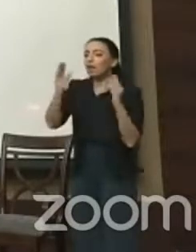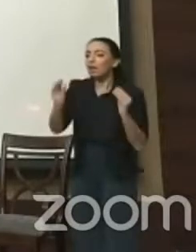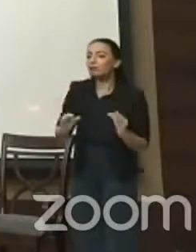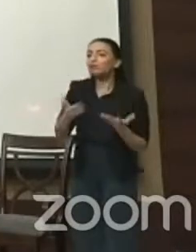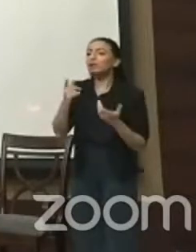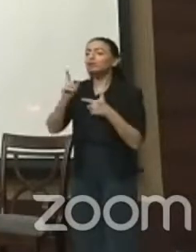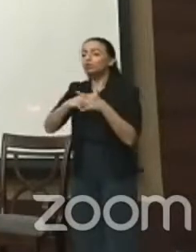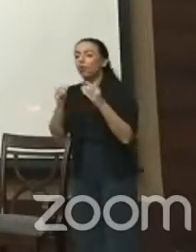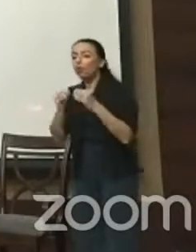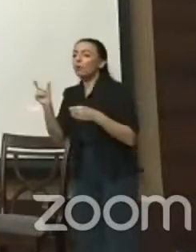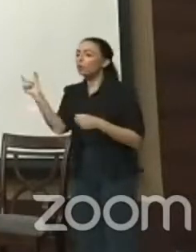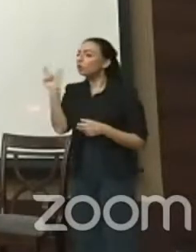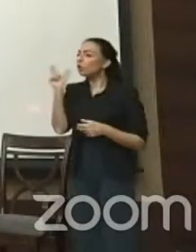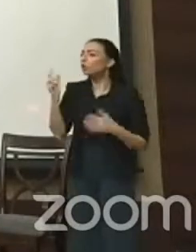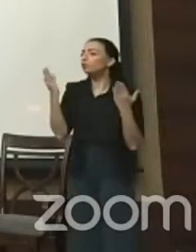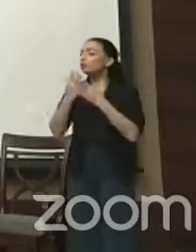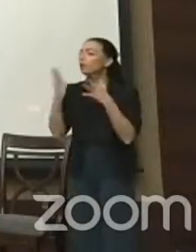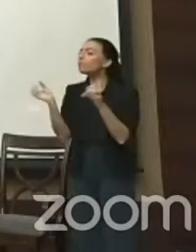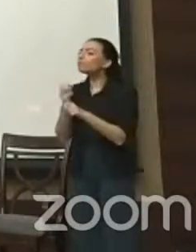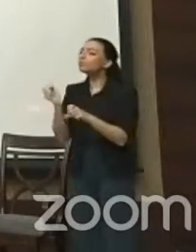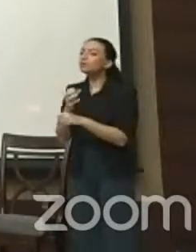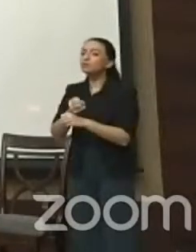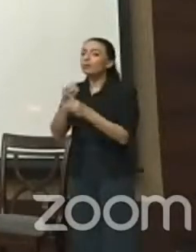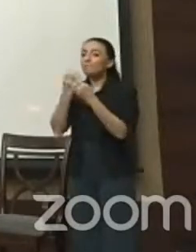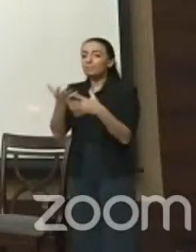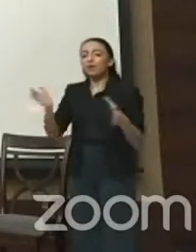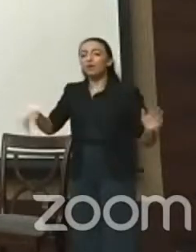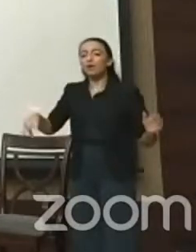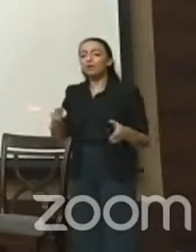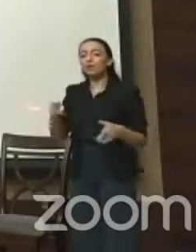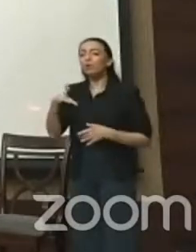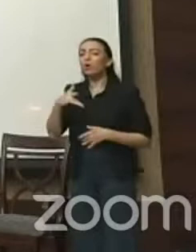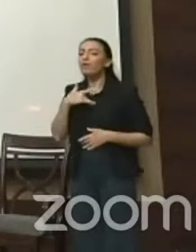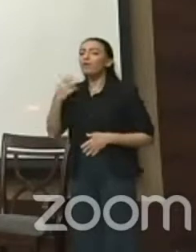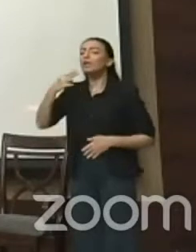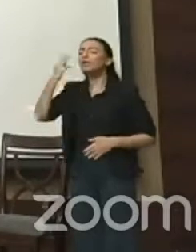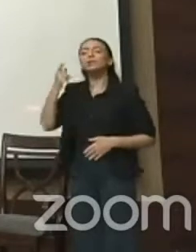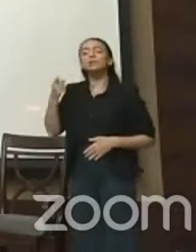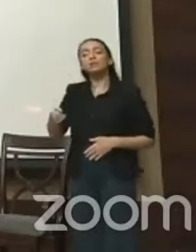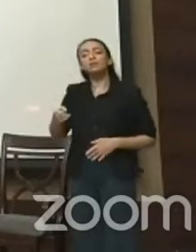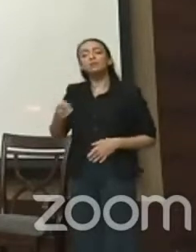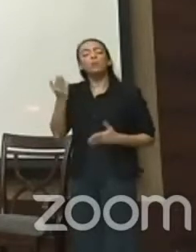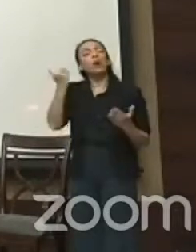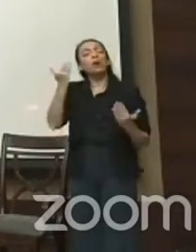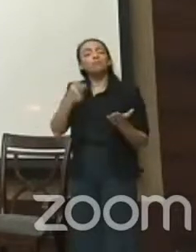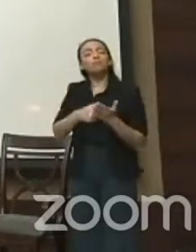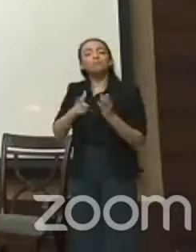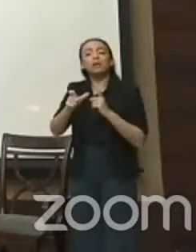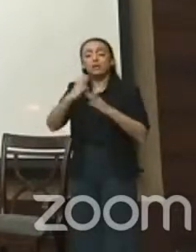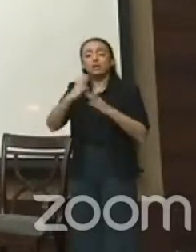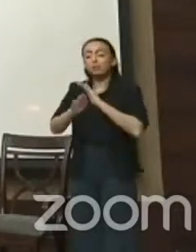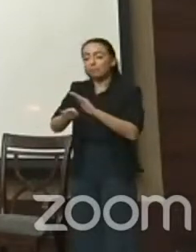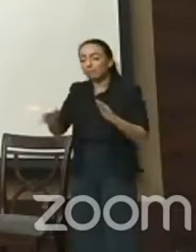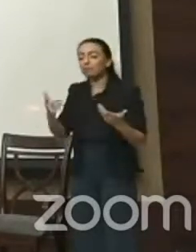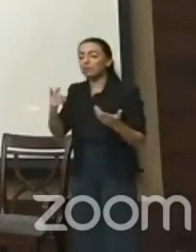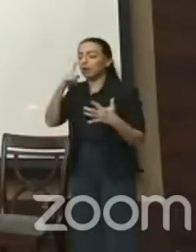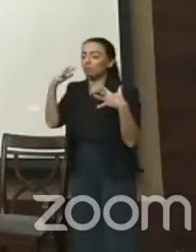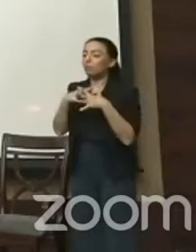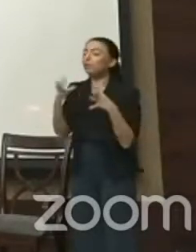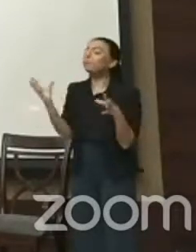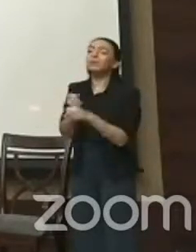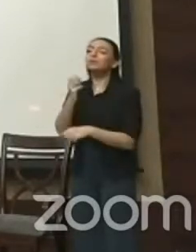or jobs? And what do you think is the reason for them being missing everywhere?